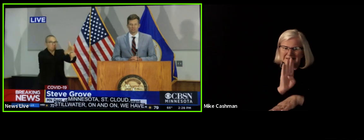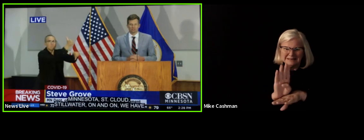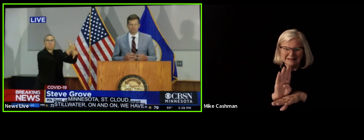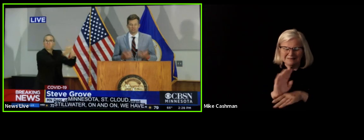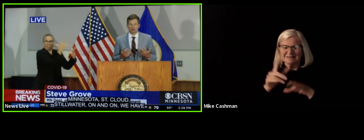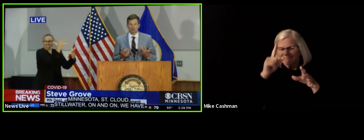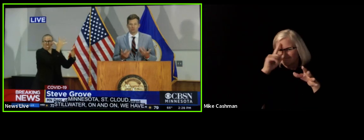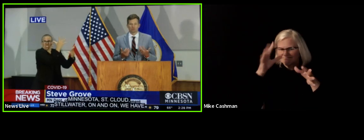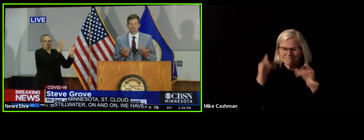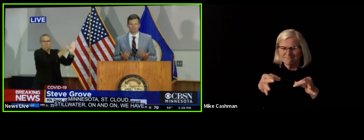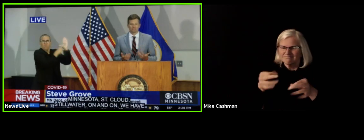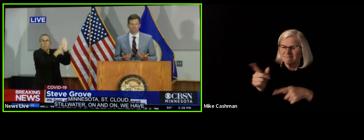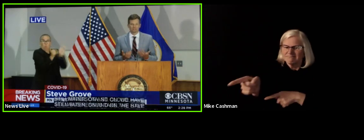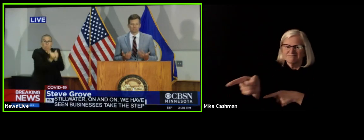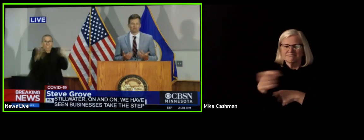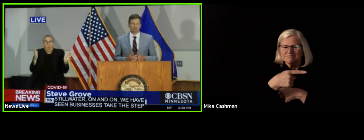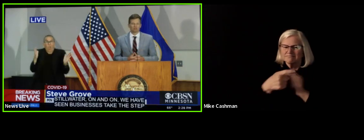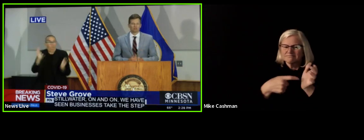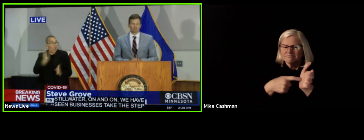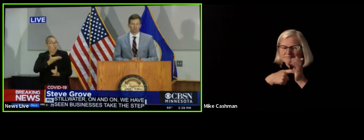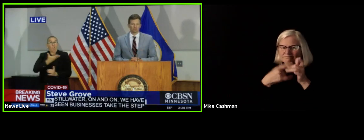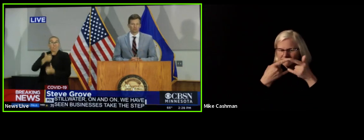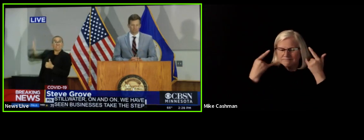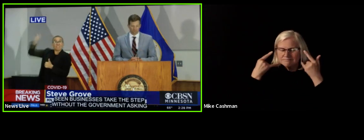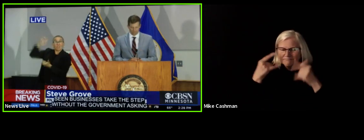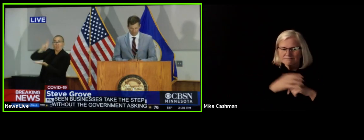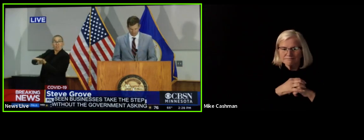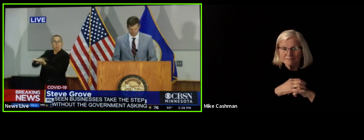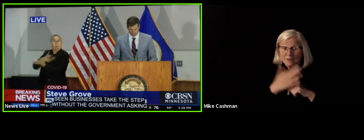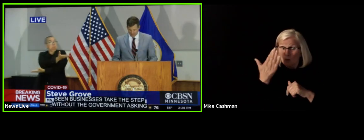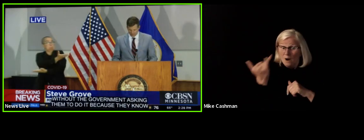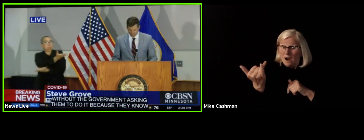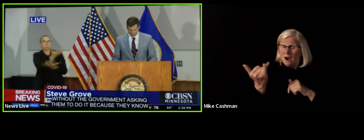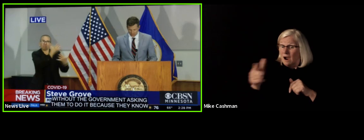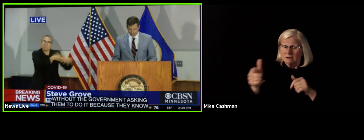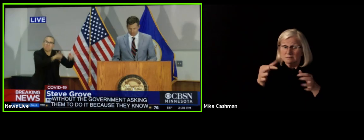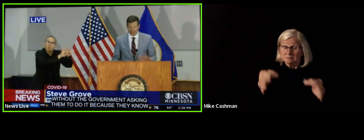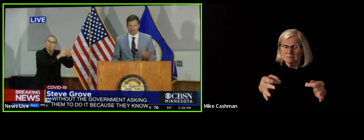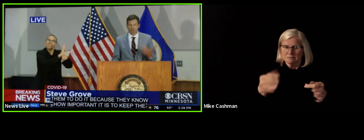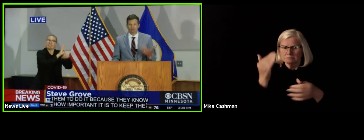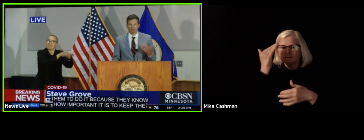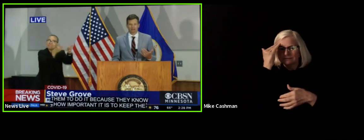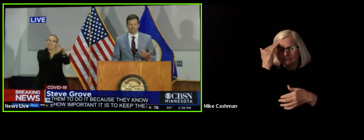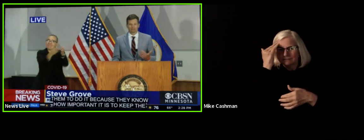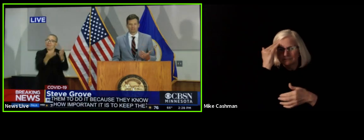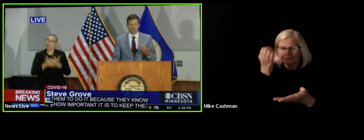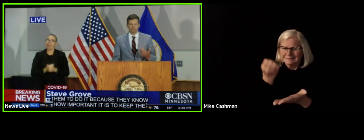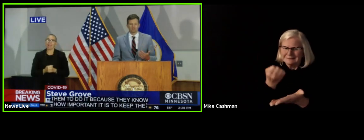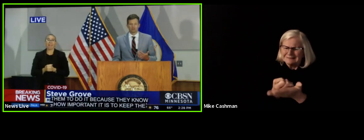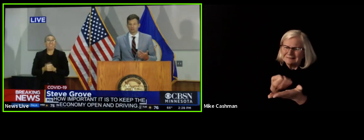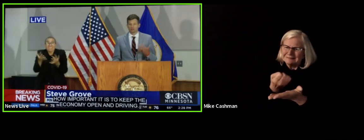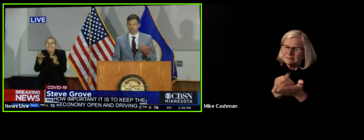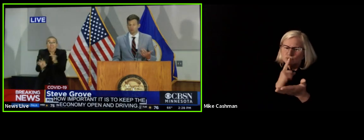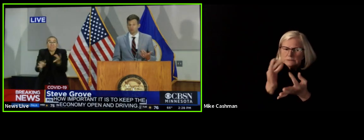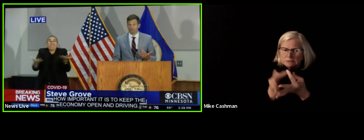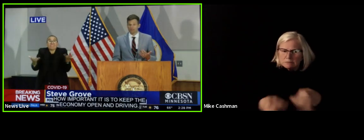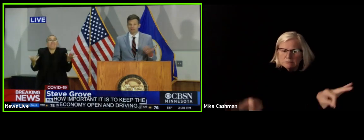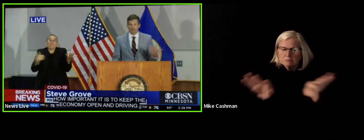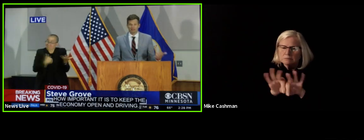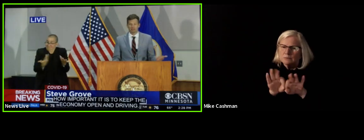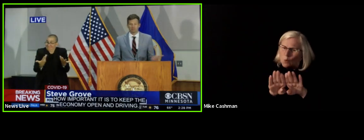because they know how important it is to keep our economy open and to keep it thriving. Put simply, we've got to wear masks to keep our economy